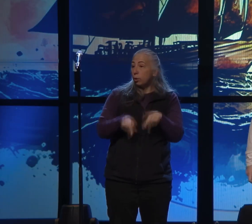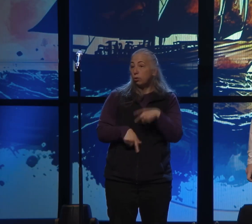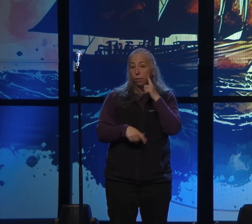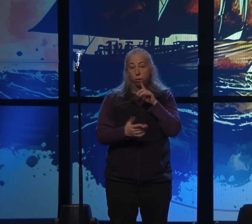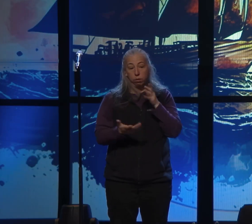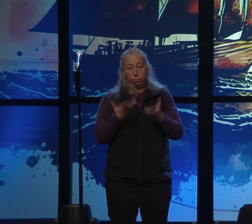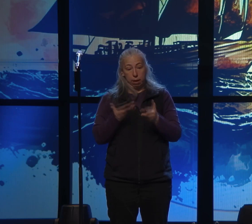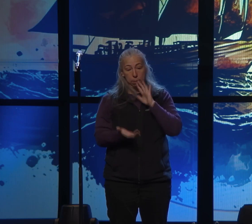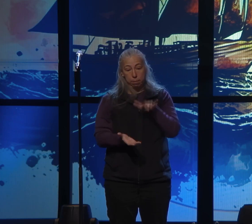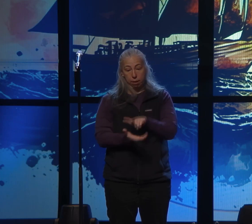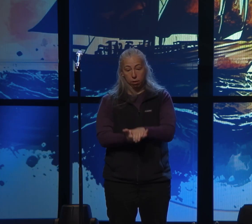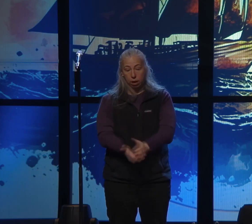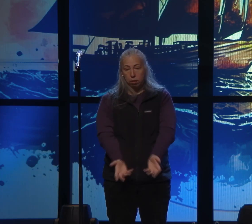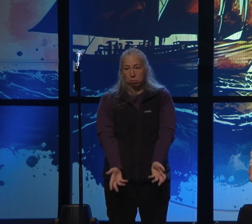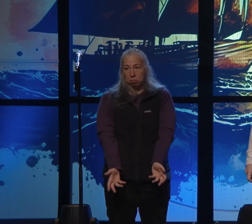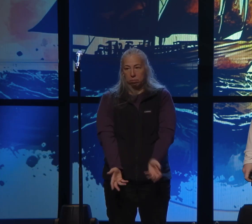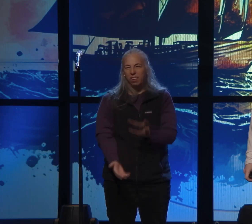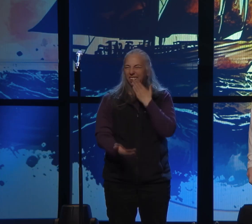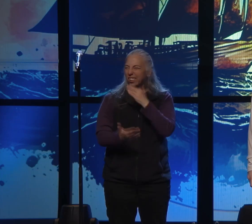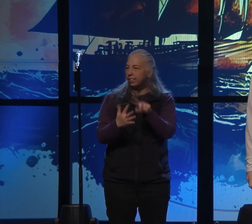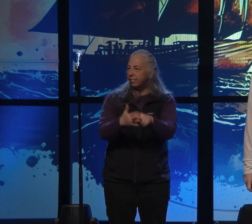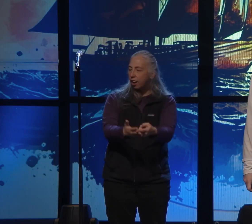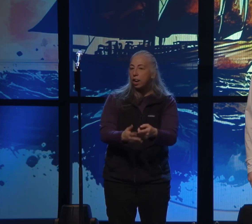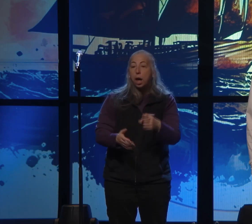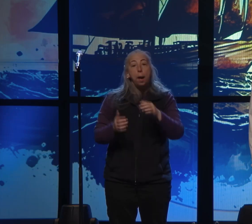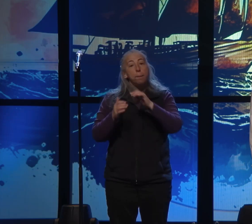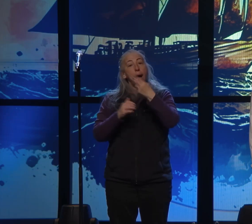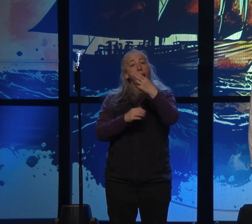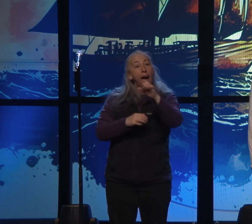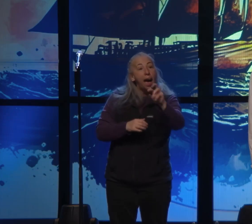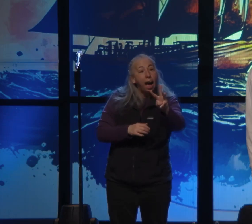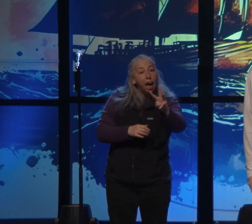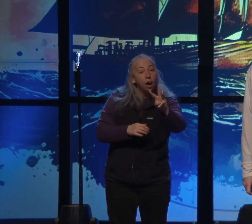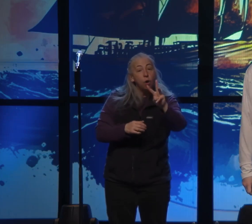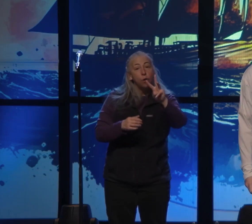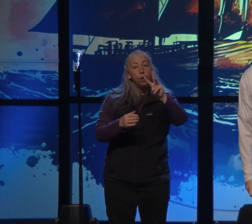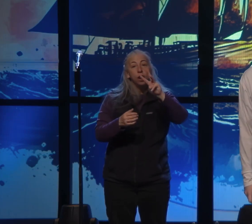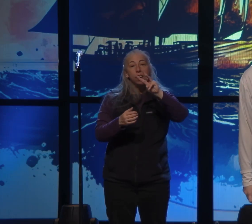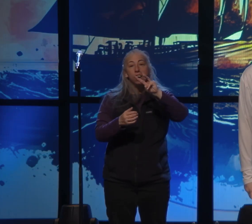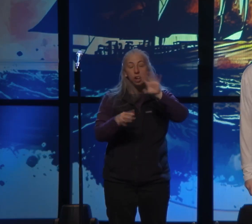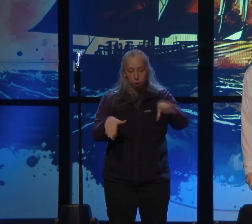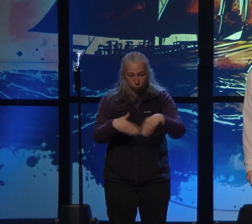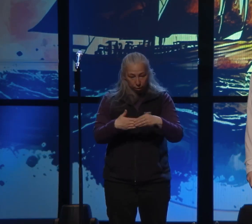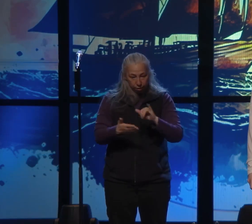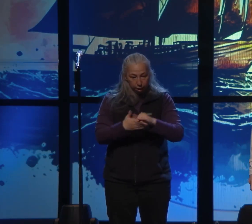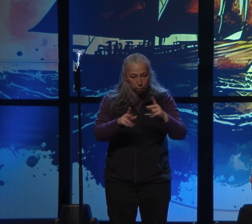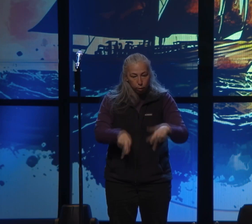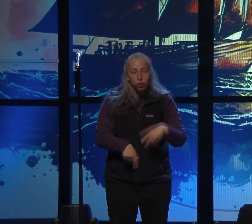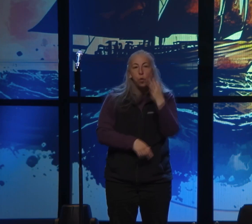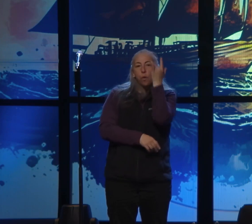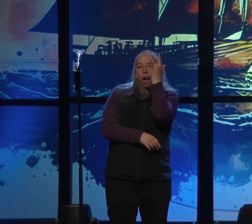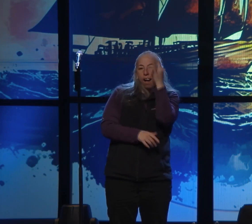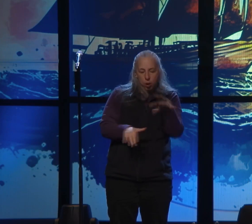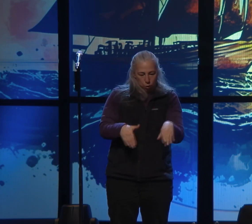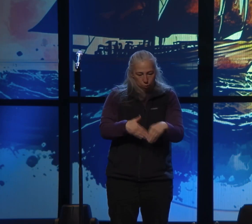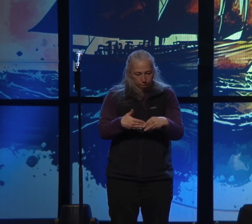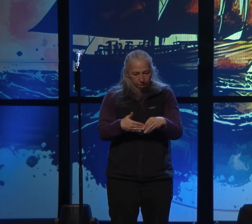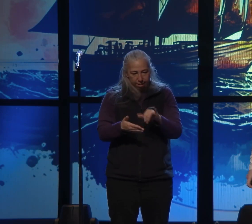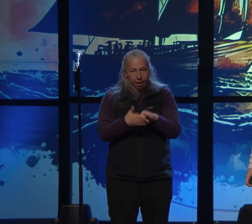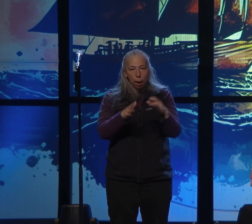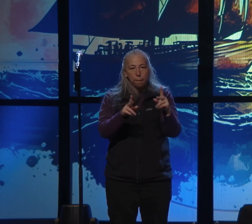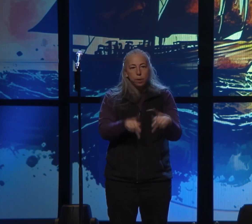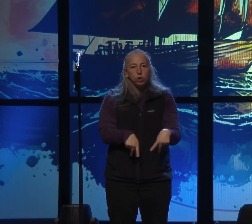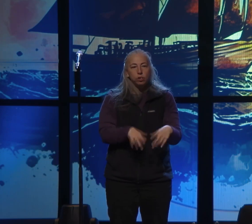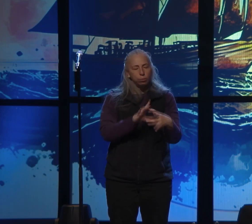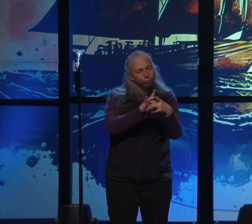mean, but how you marry that person and why you marry that person are going to have a lot more to do with your